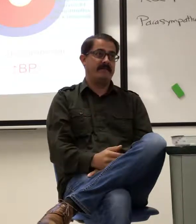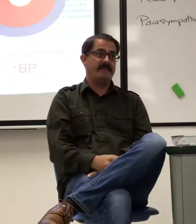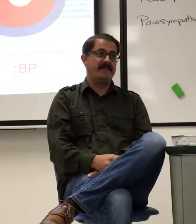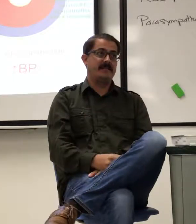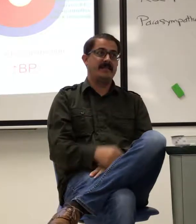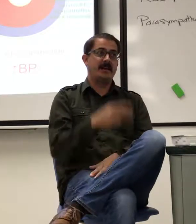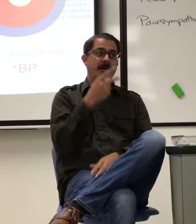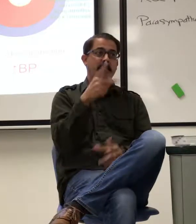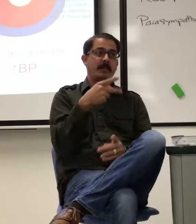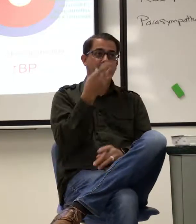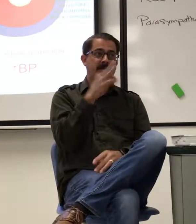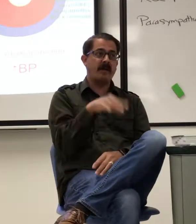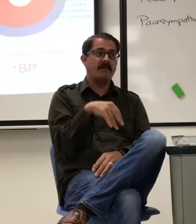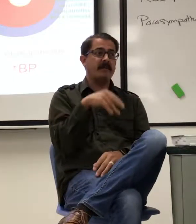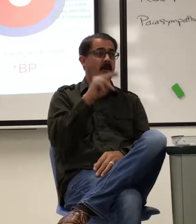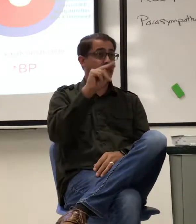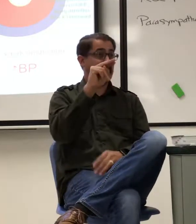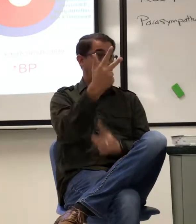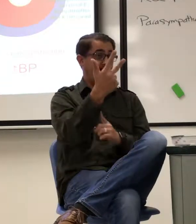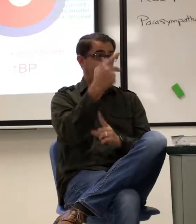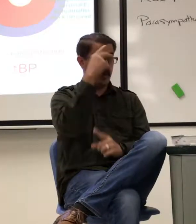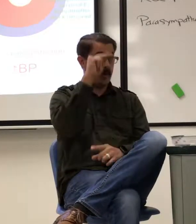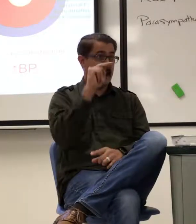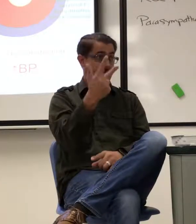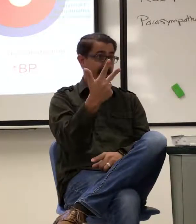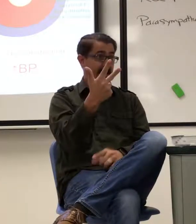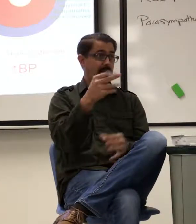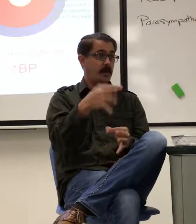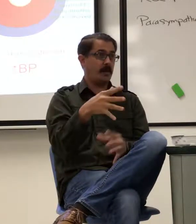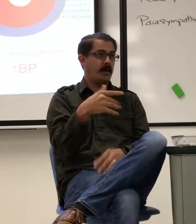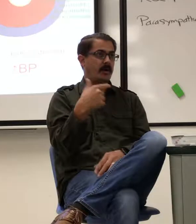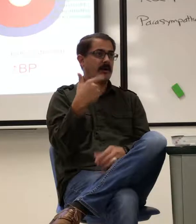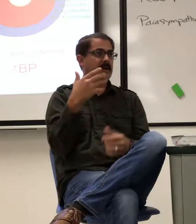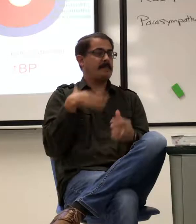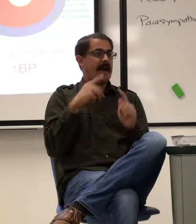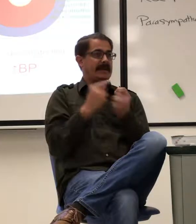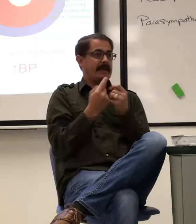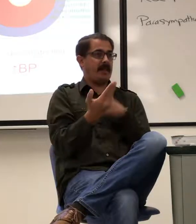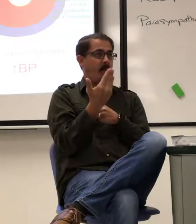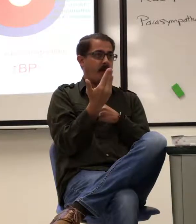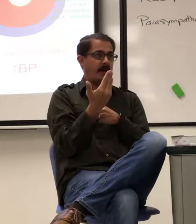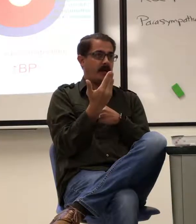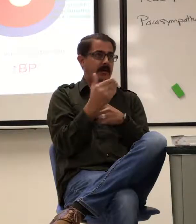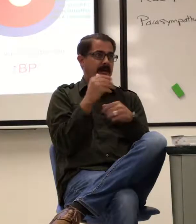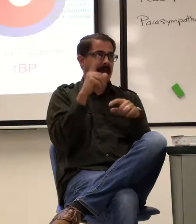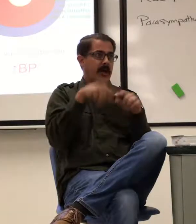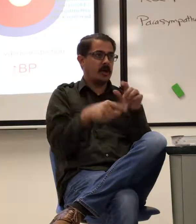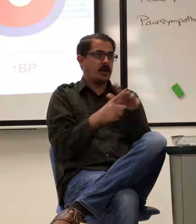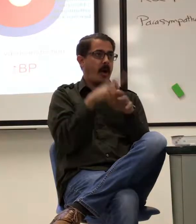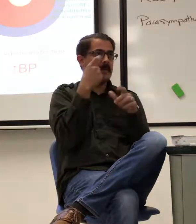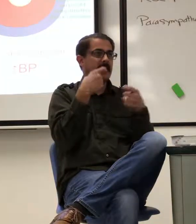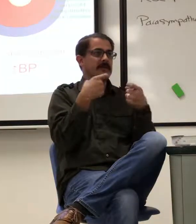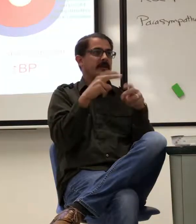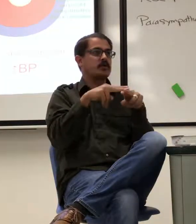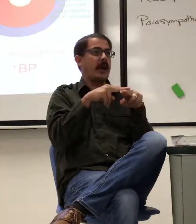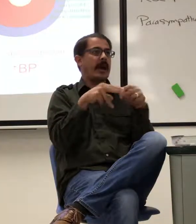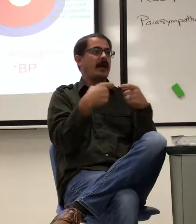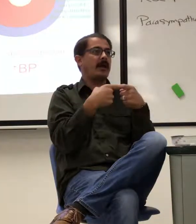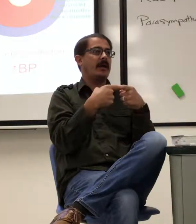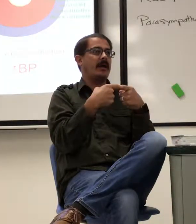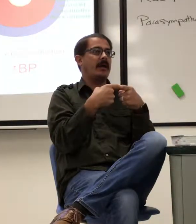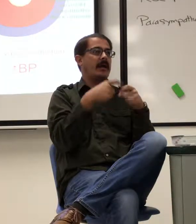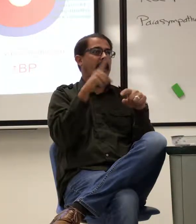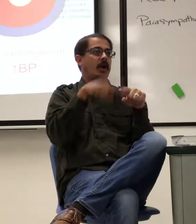relaxed and vasodilated. I'll just put VD for vasodilate. The systemic effect we observe is